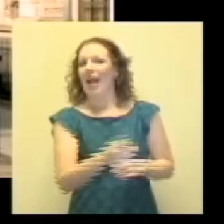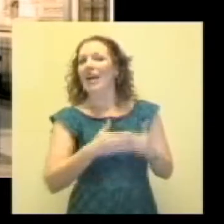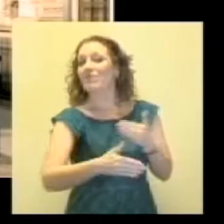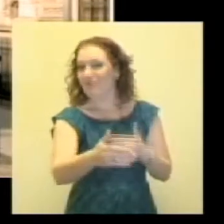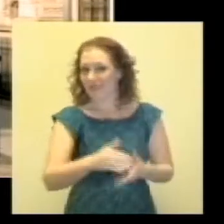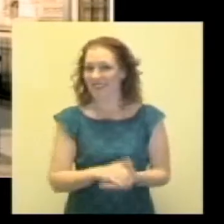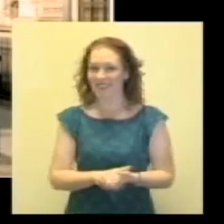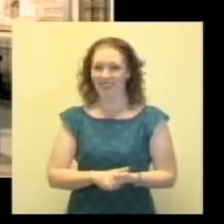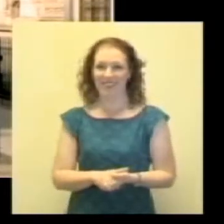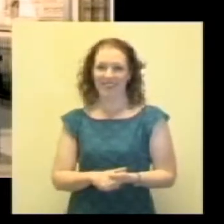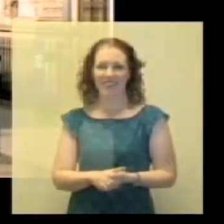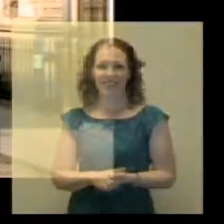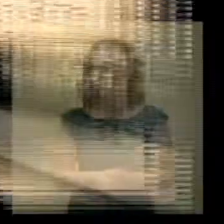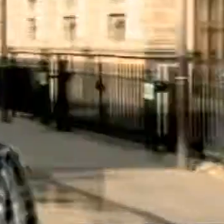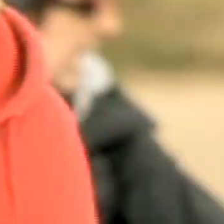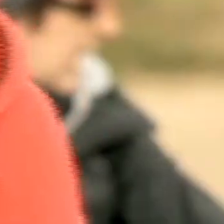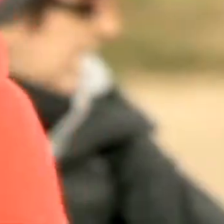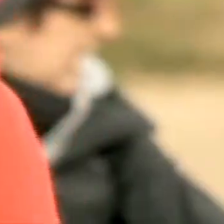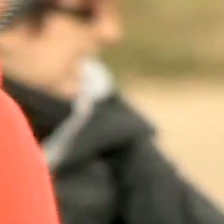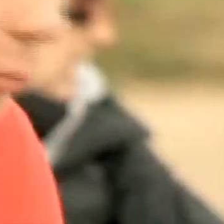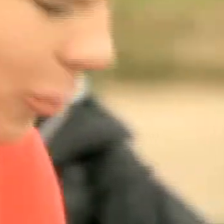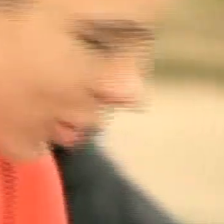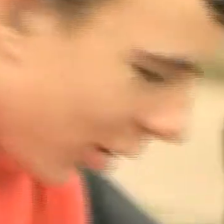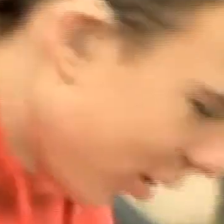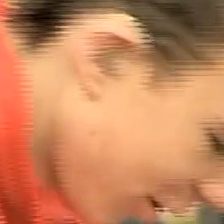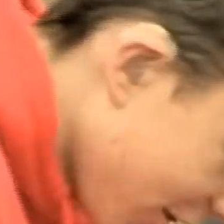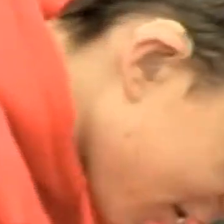sure that these problems don't arise.